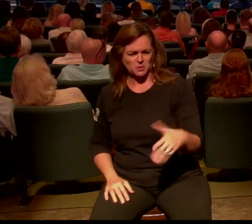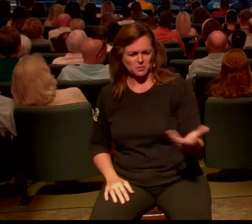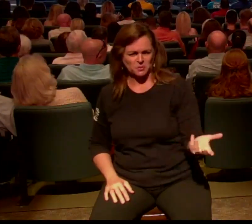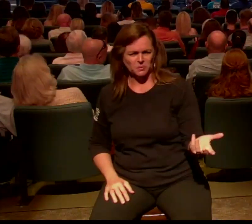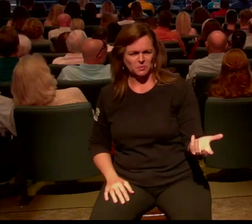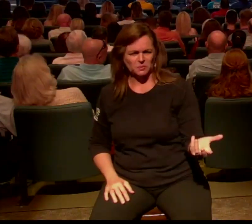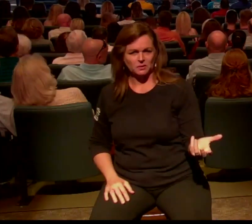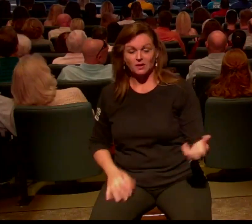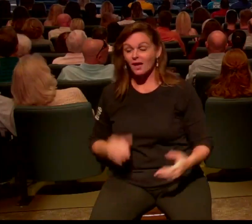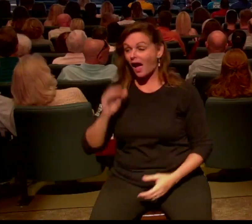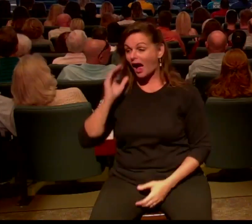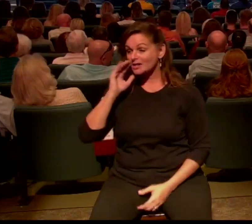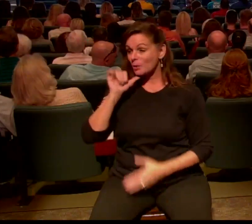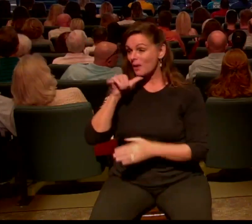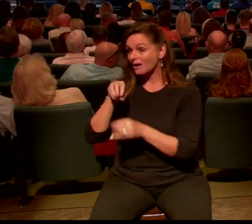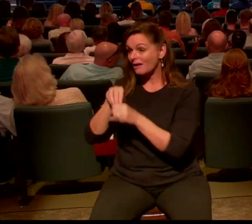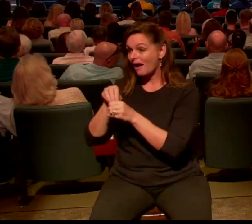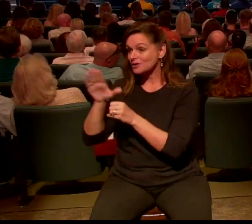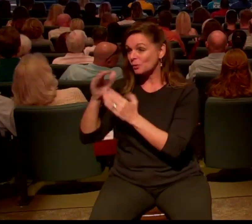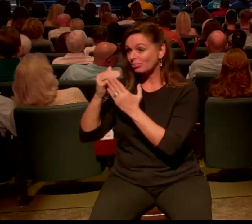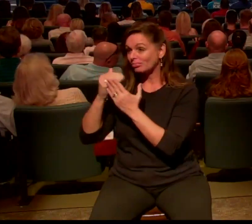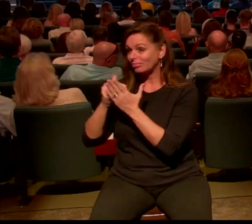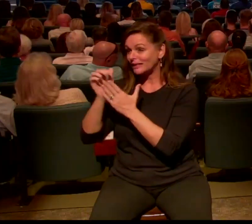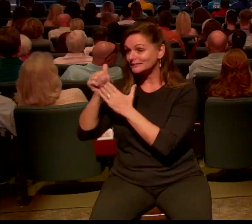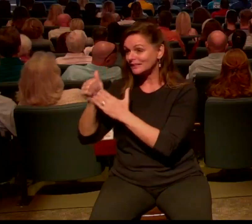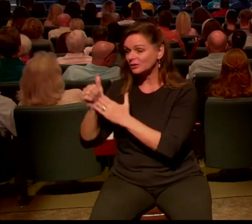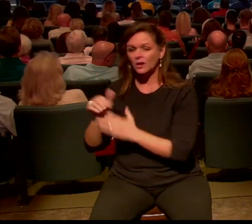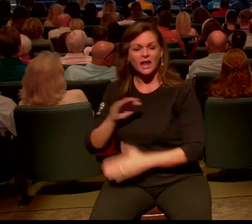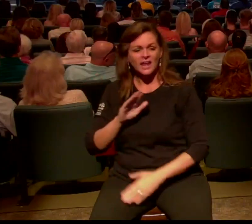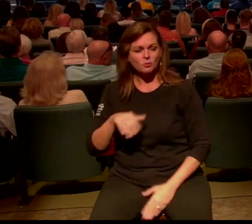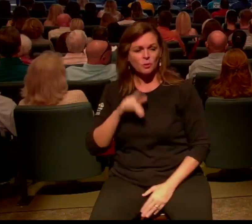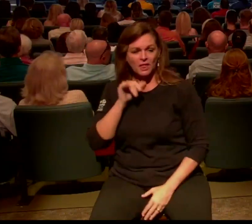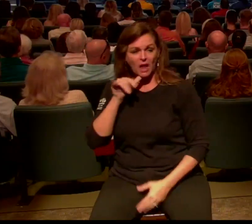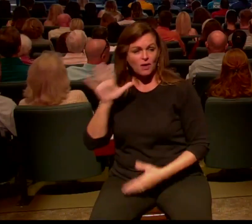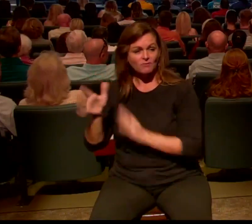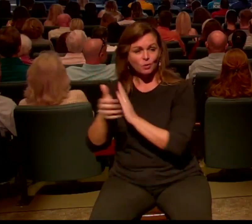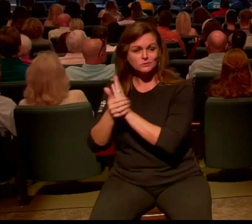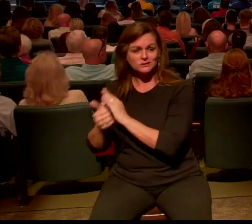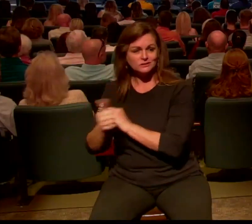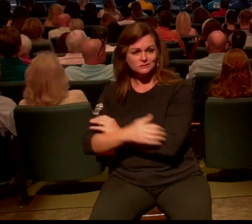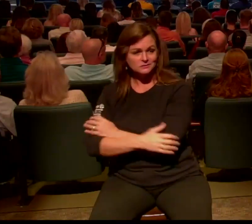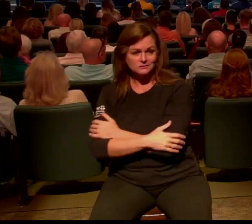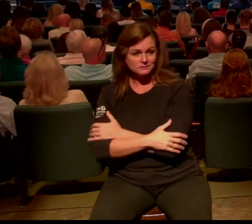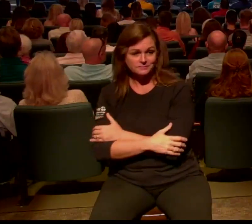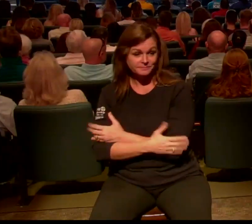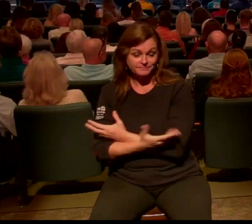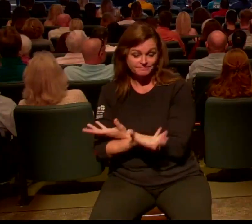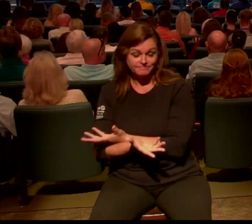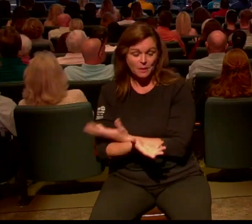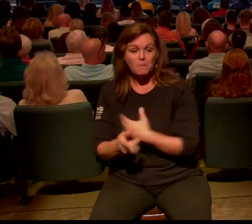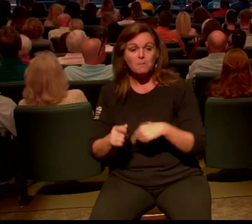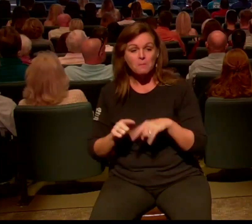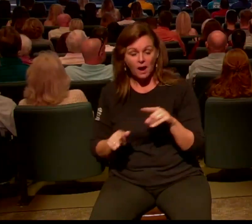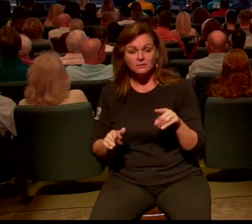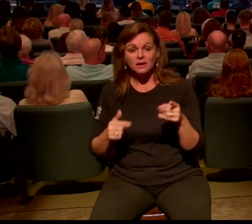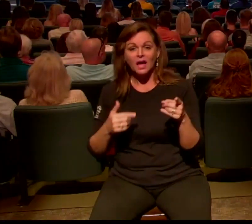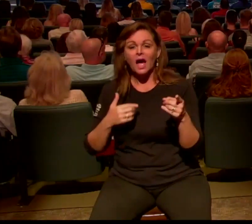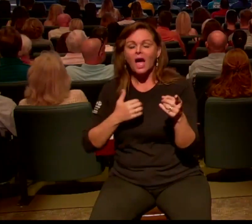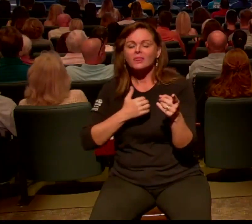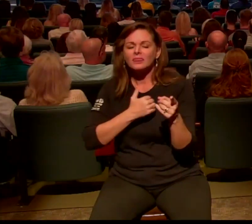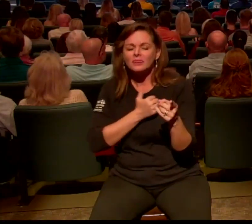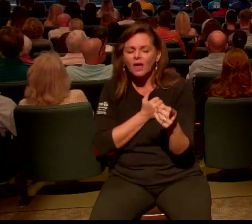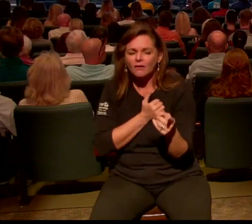And he said, I know I'm not. And he said, I never will be. I don't have those gifts. But I do love to